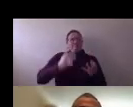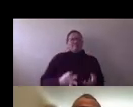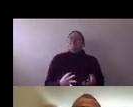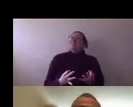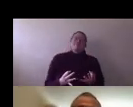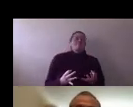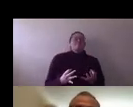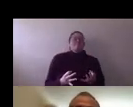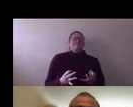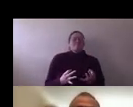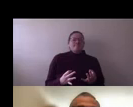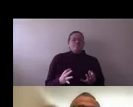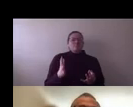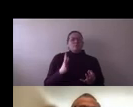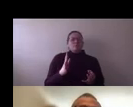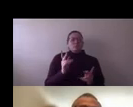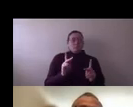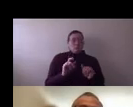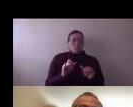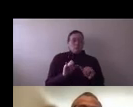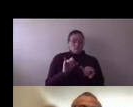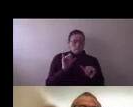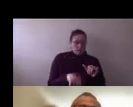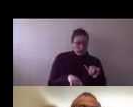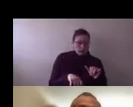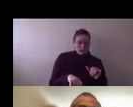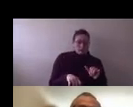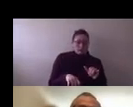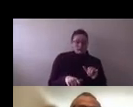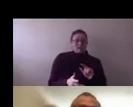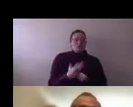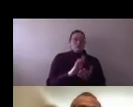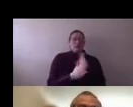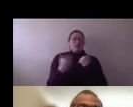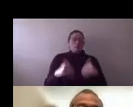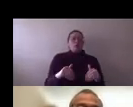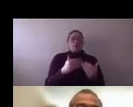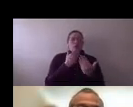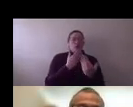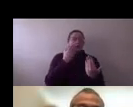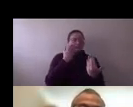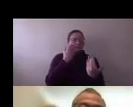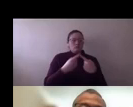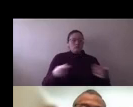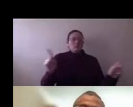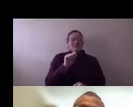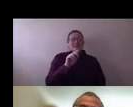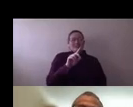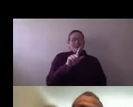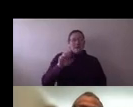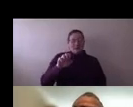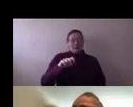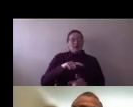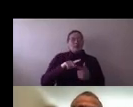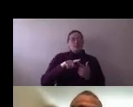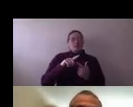So among those who stayed, 3 physicists became very well known. T.D. Lee and N. Yang won the Nobel Prize in